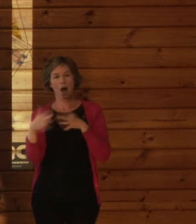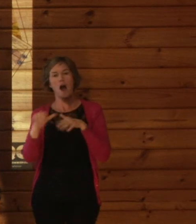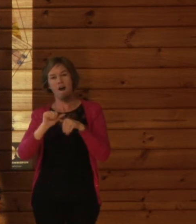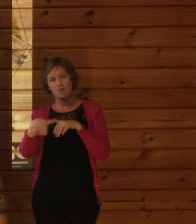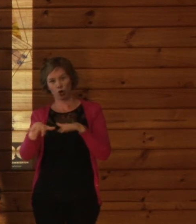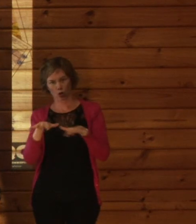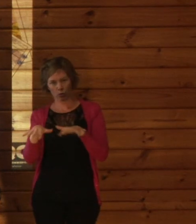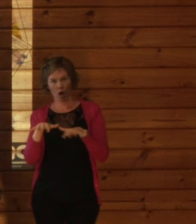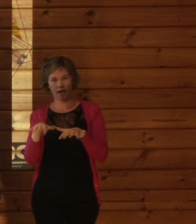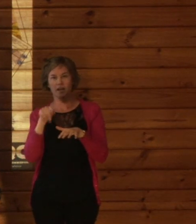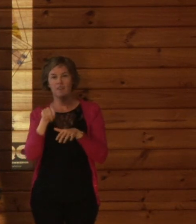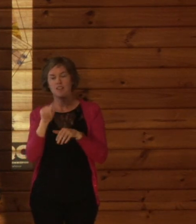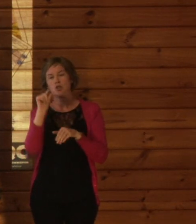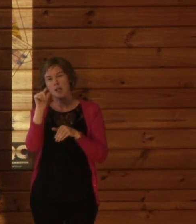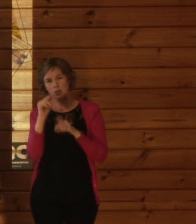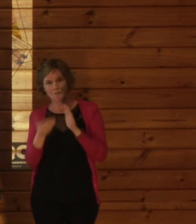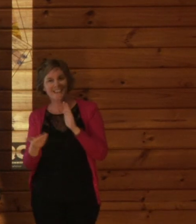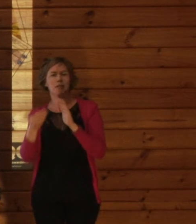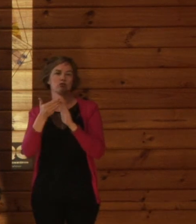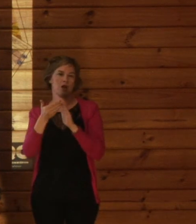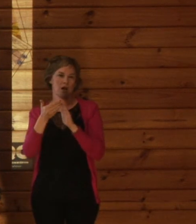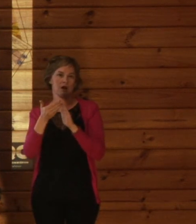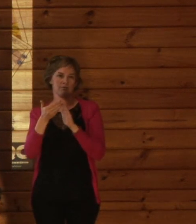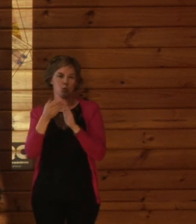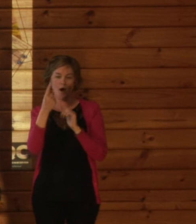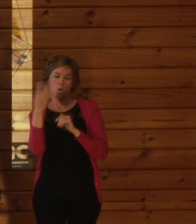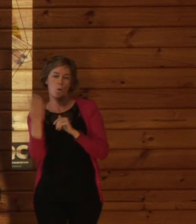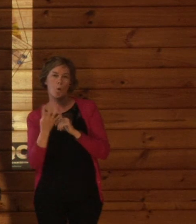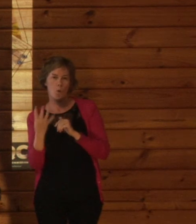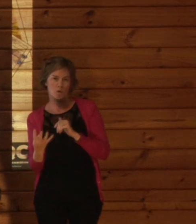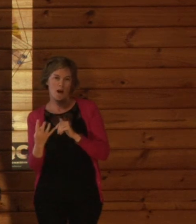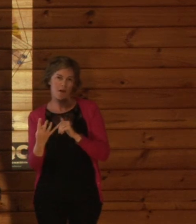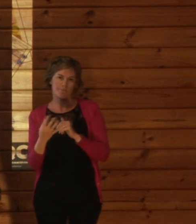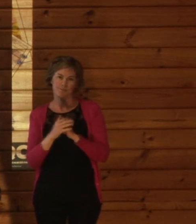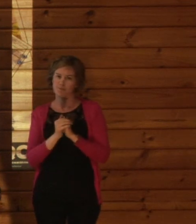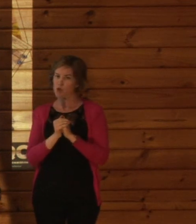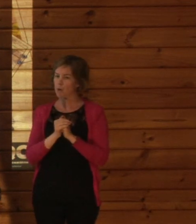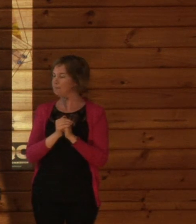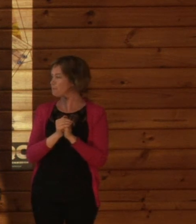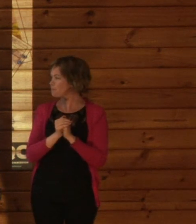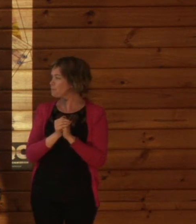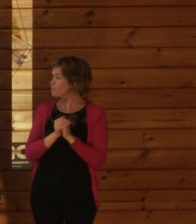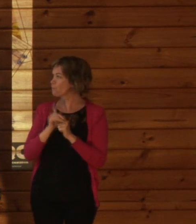So for every single property, we work through a process of looking at the engineering data.